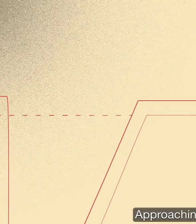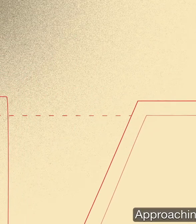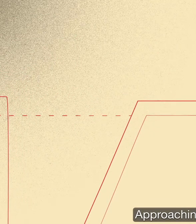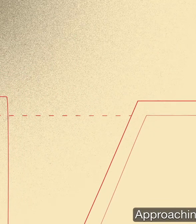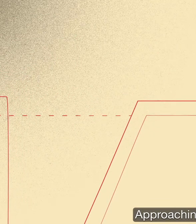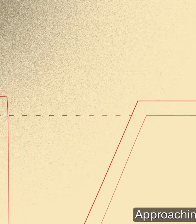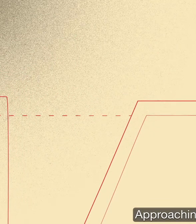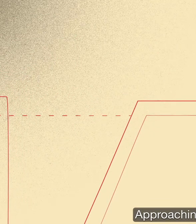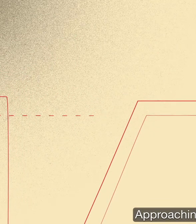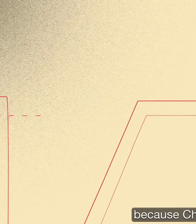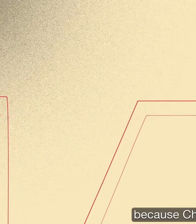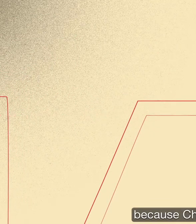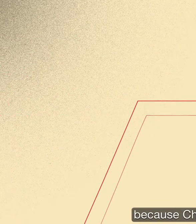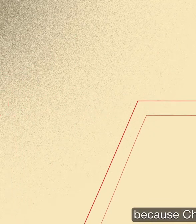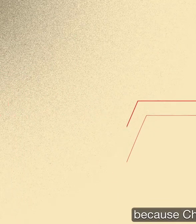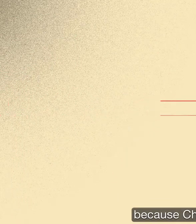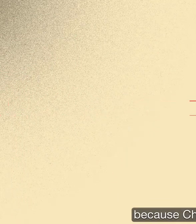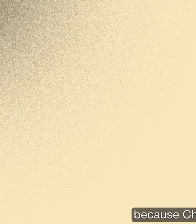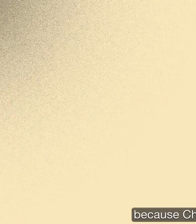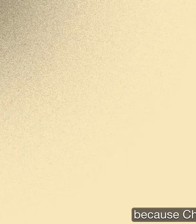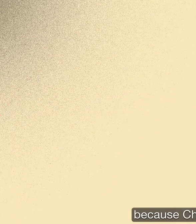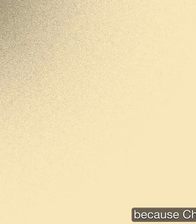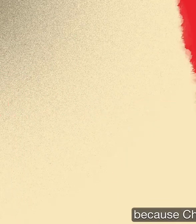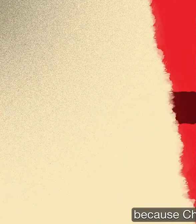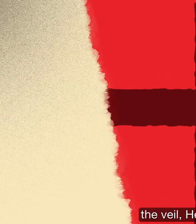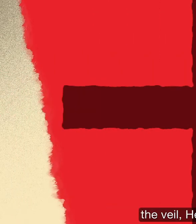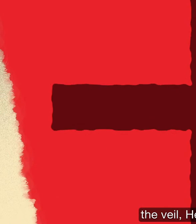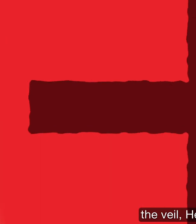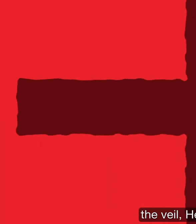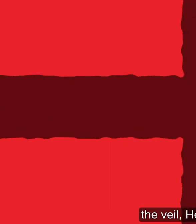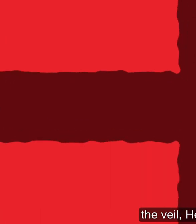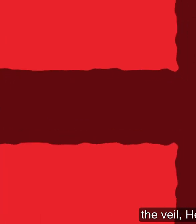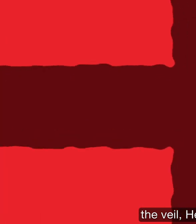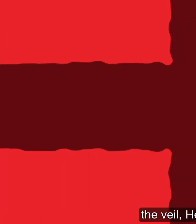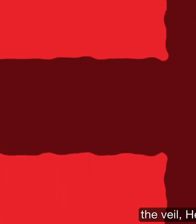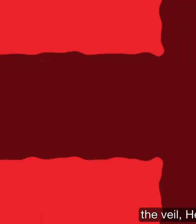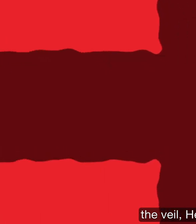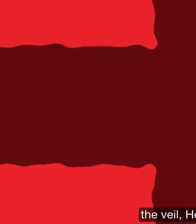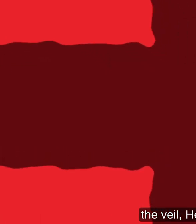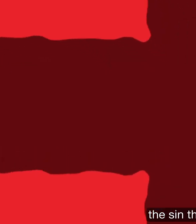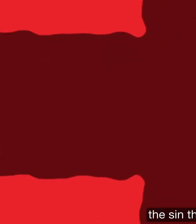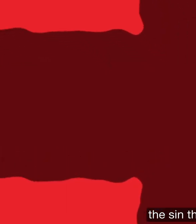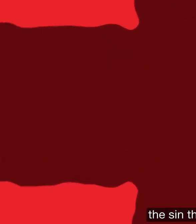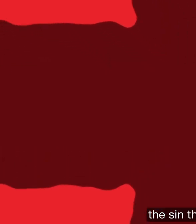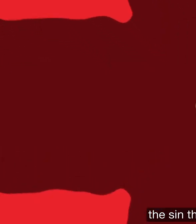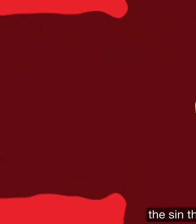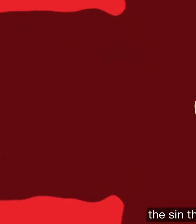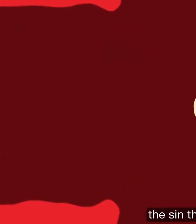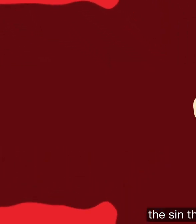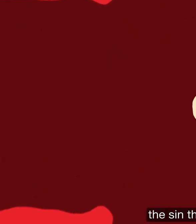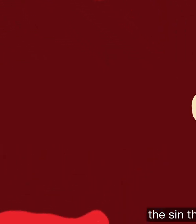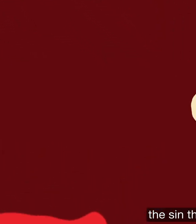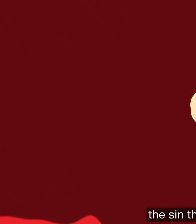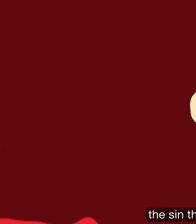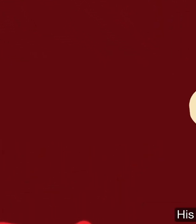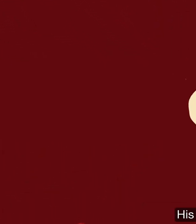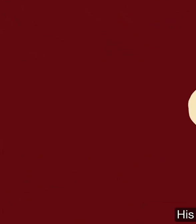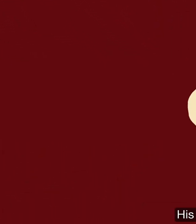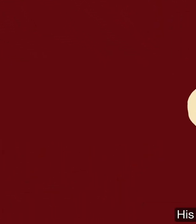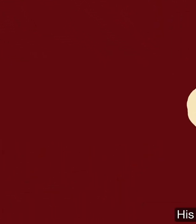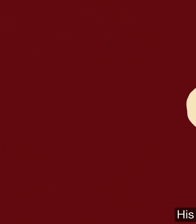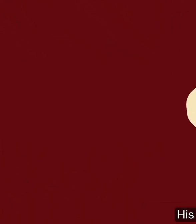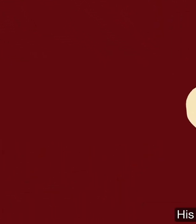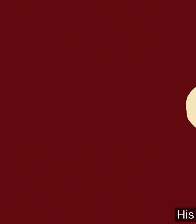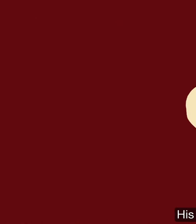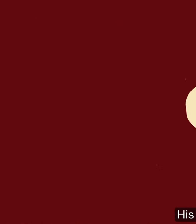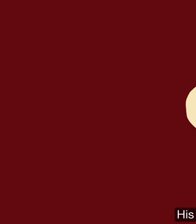Approaching with confidence, because Christ has torn away the veil. He's washed away the sin that kept us from his